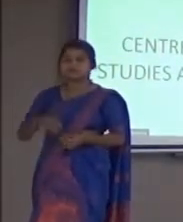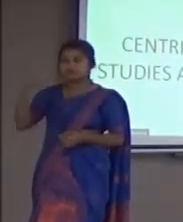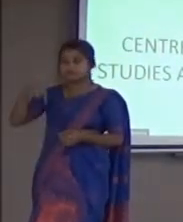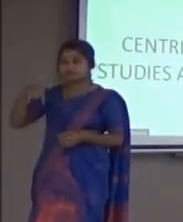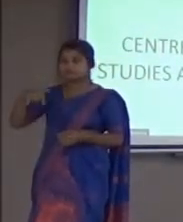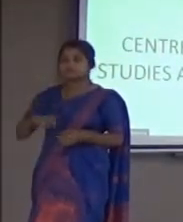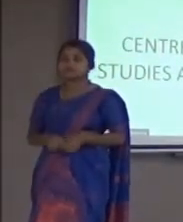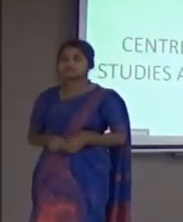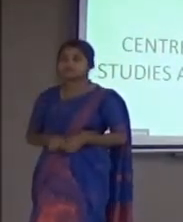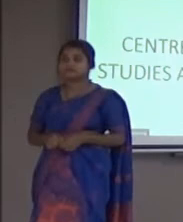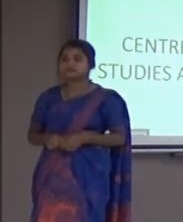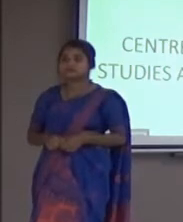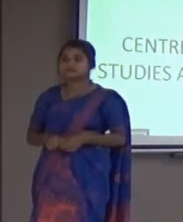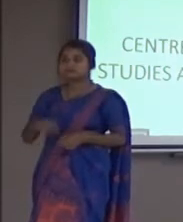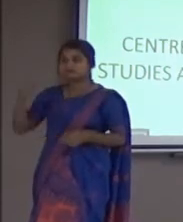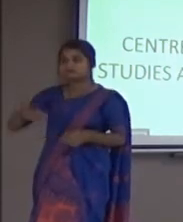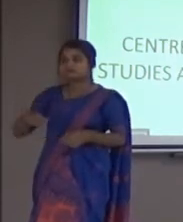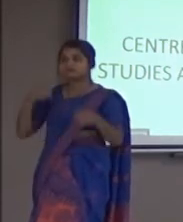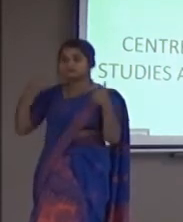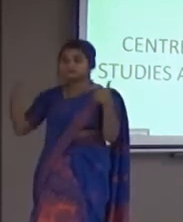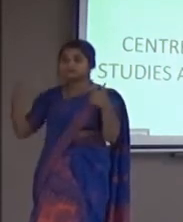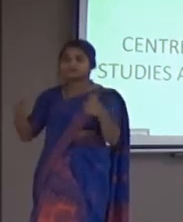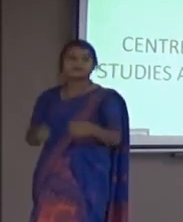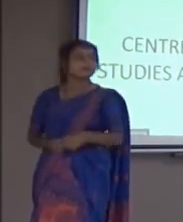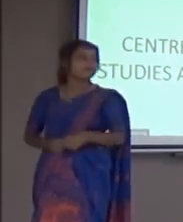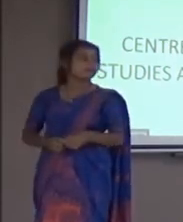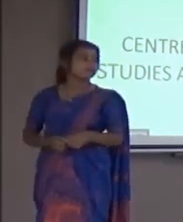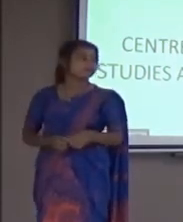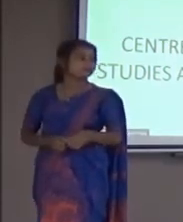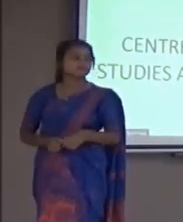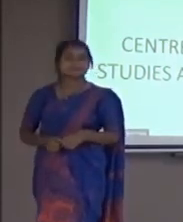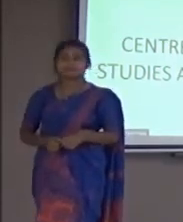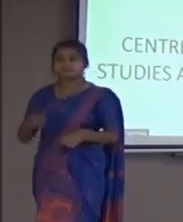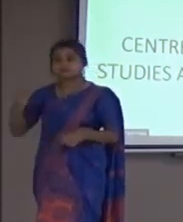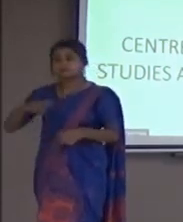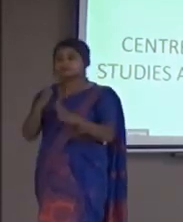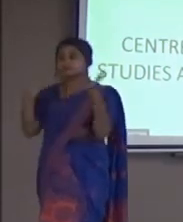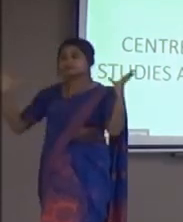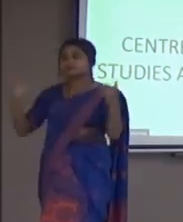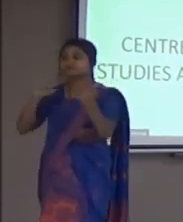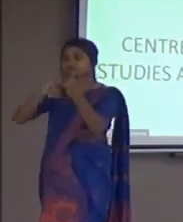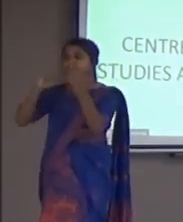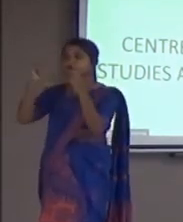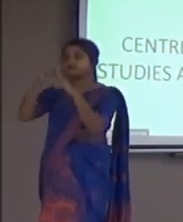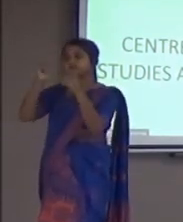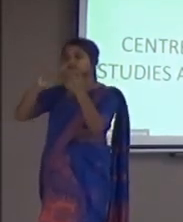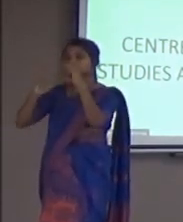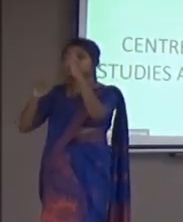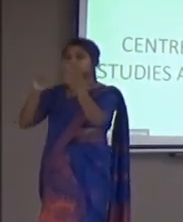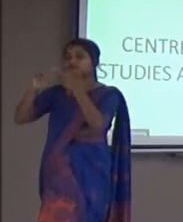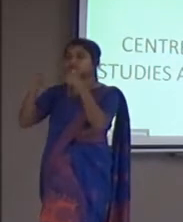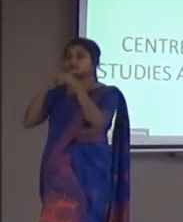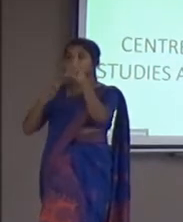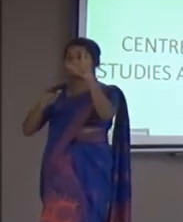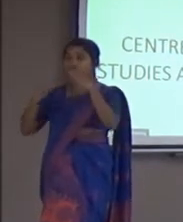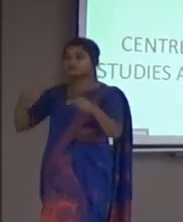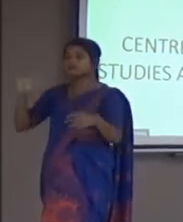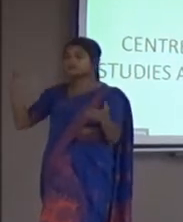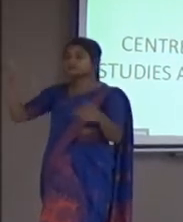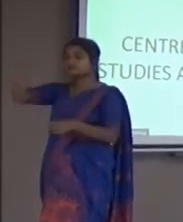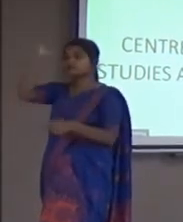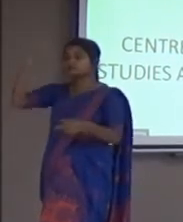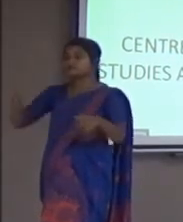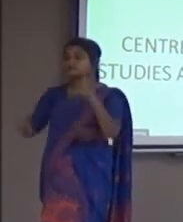today is a very auspicious day in the annals of National Law University,